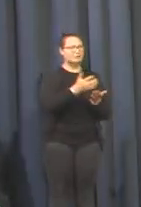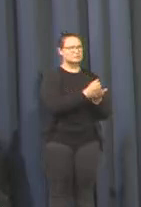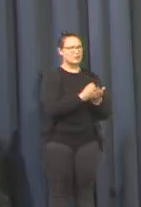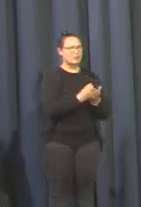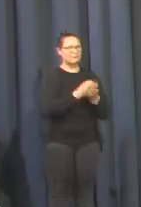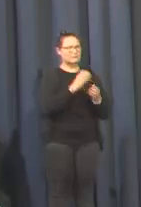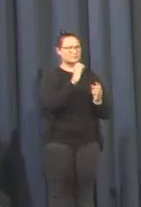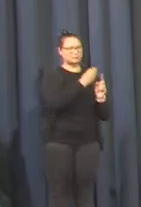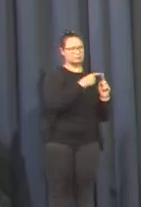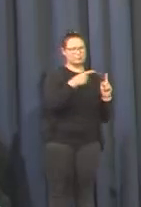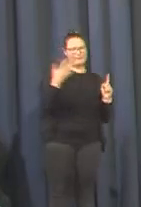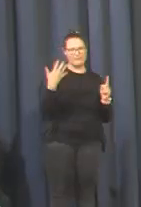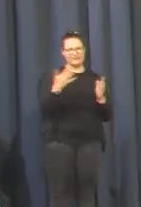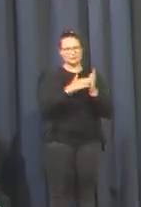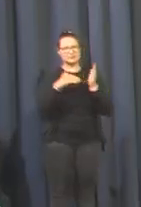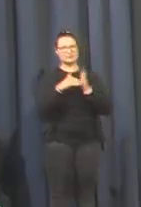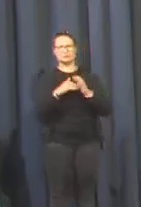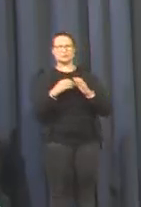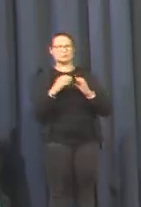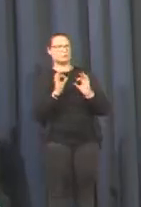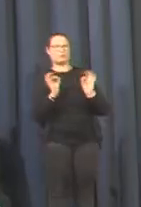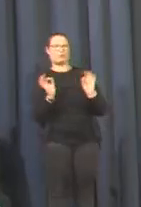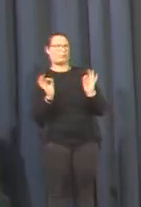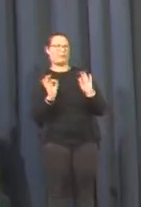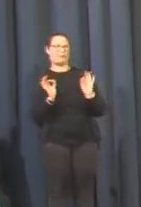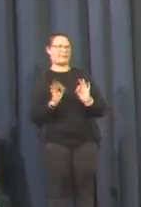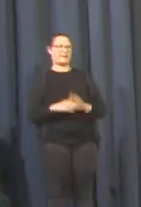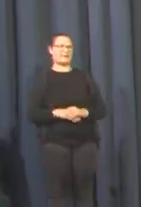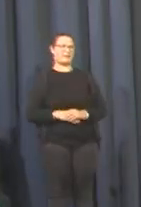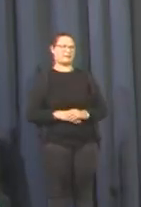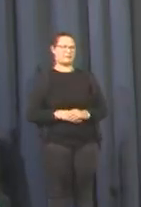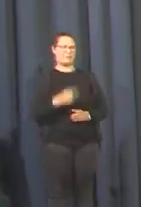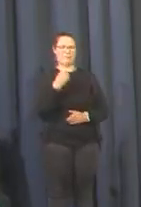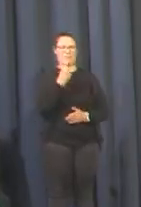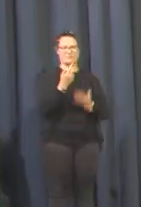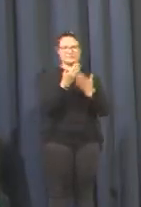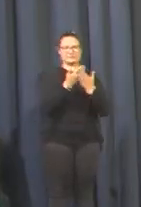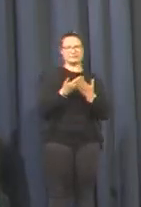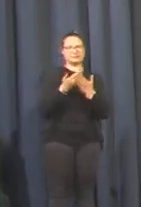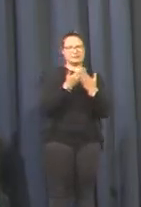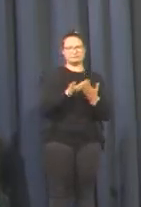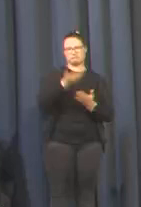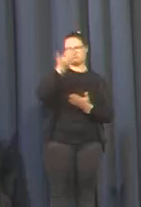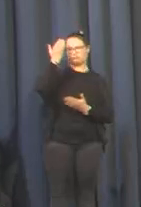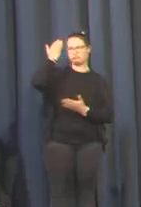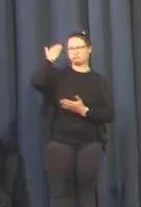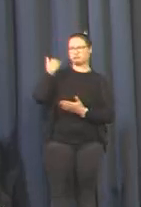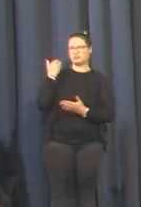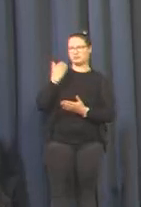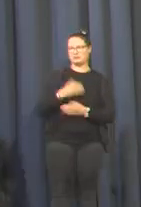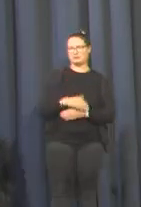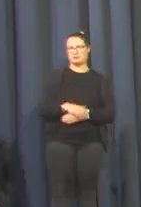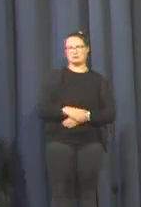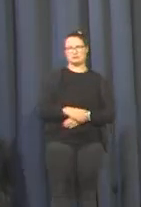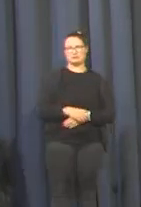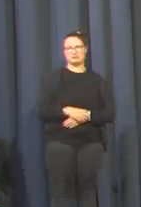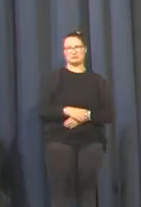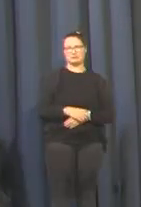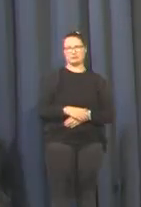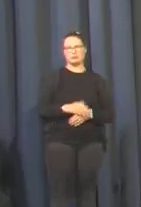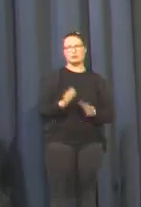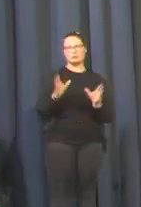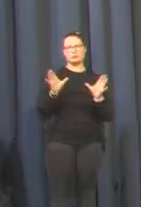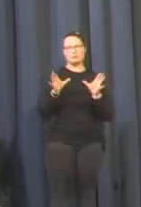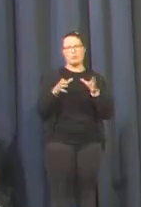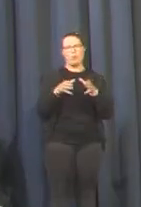to compare with, and we only have one study that was done a few years ago with a relatively small